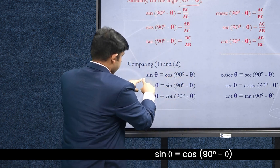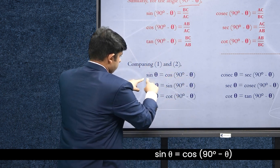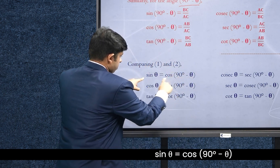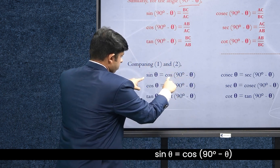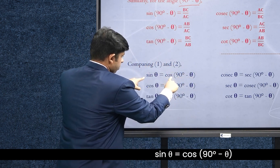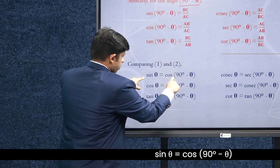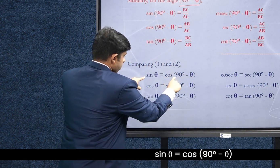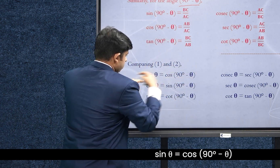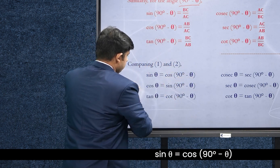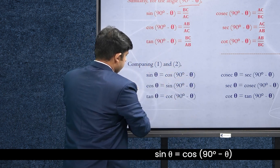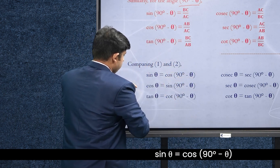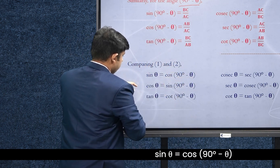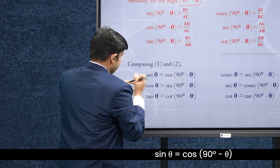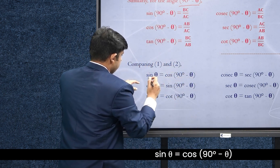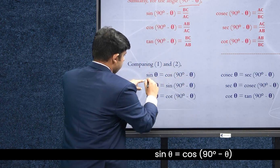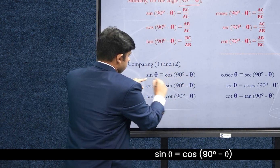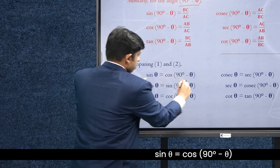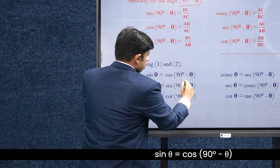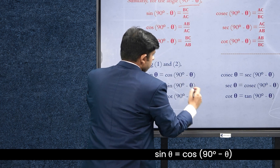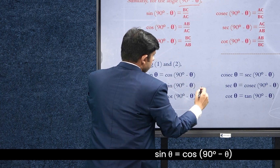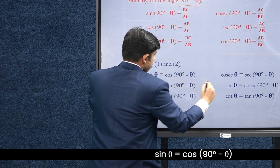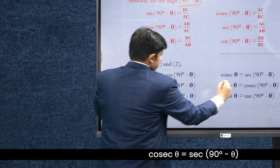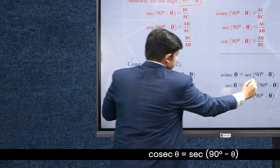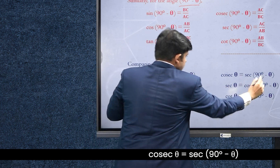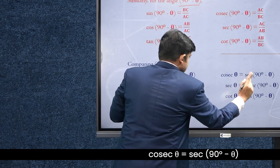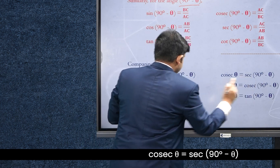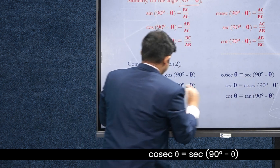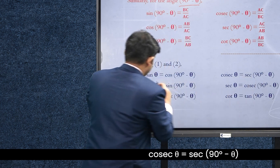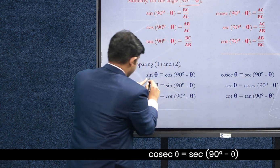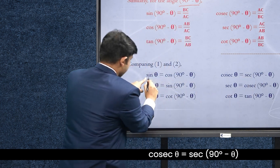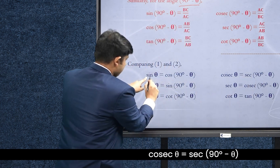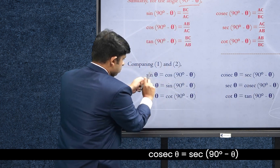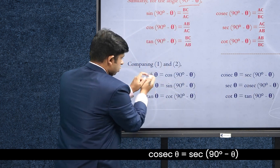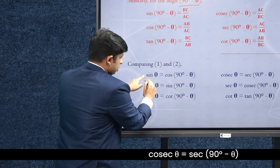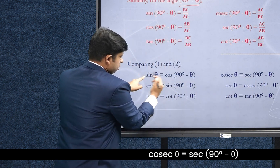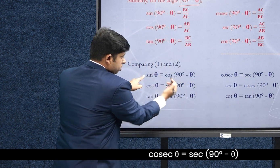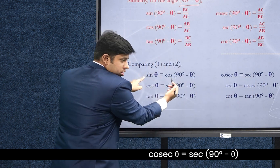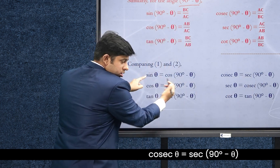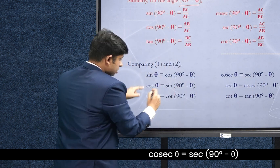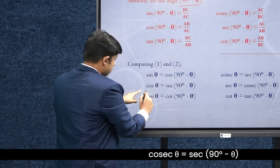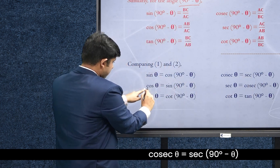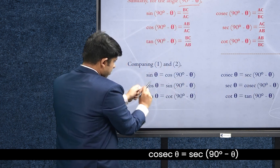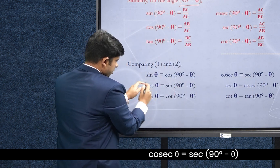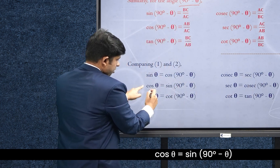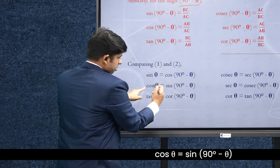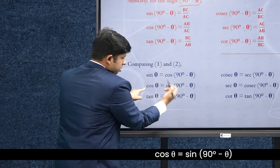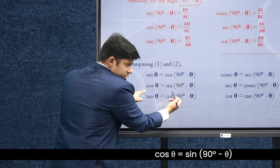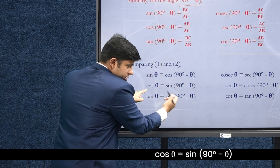sin theta is equal to cos 90 minus theta, cosecant theta is equal to secant 90 minus theta, cos theta is